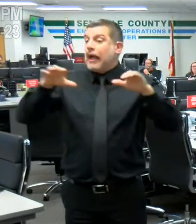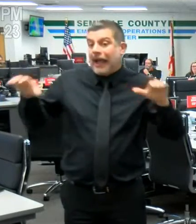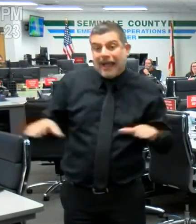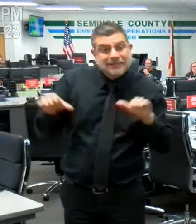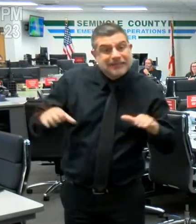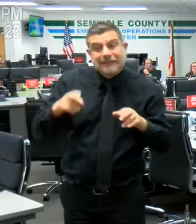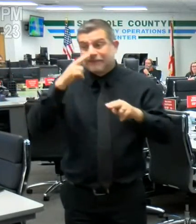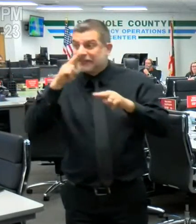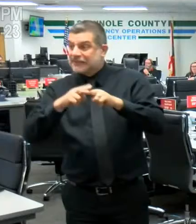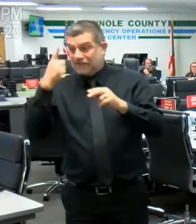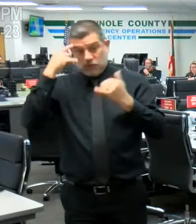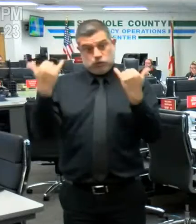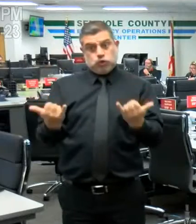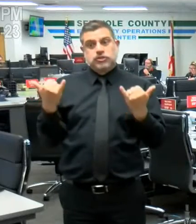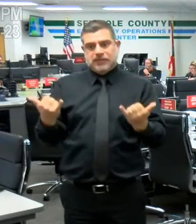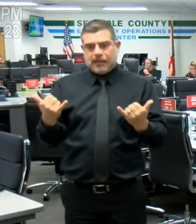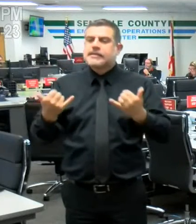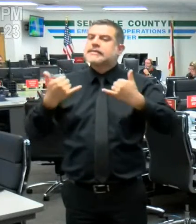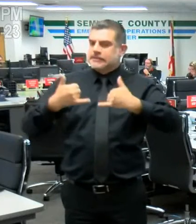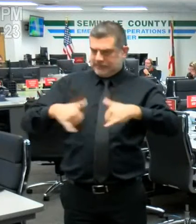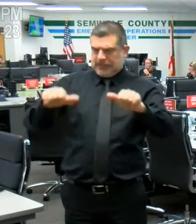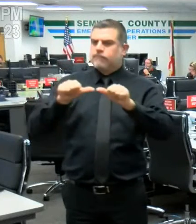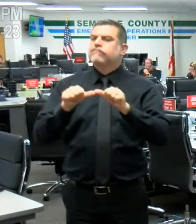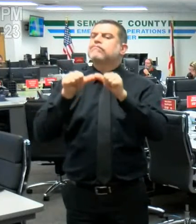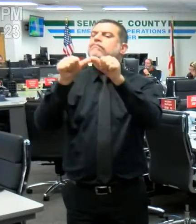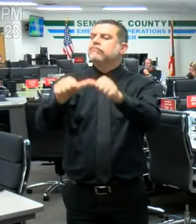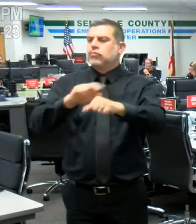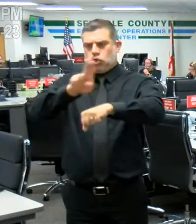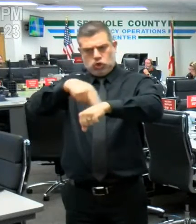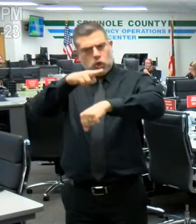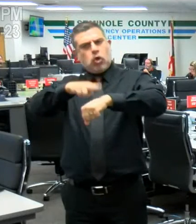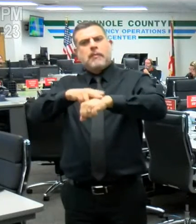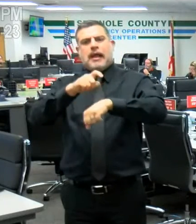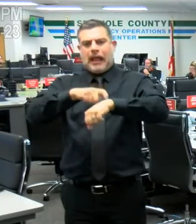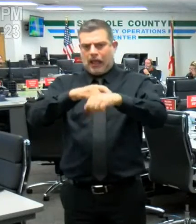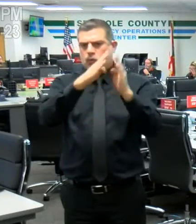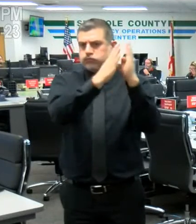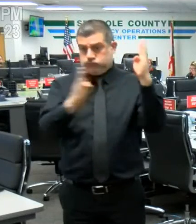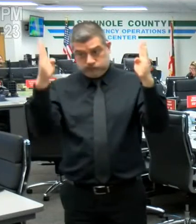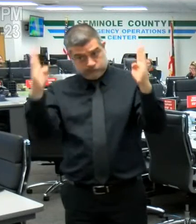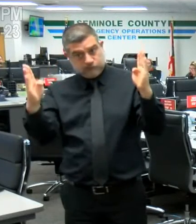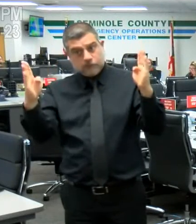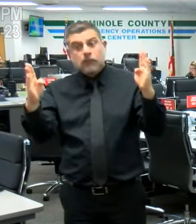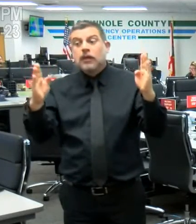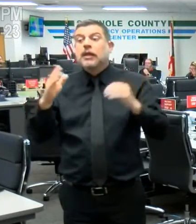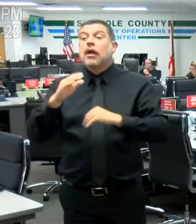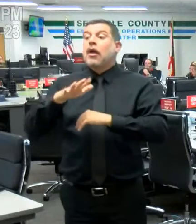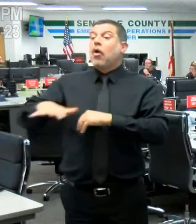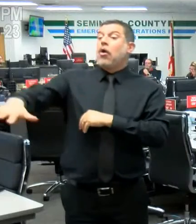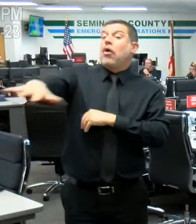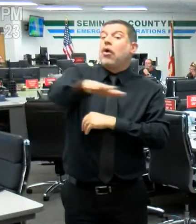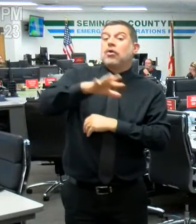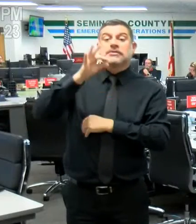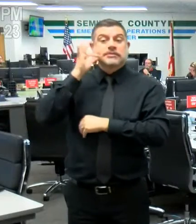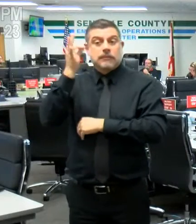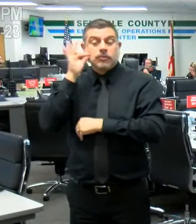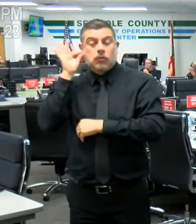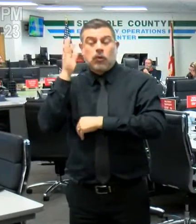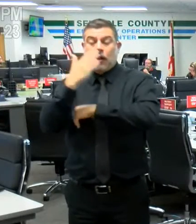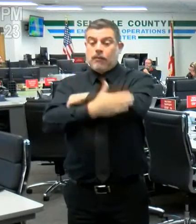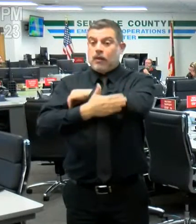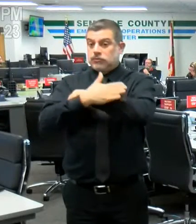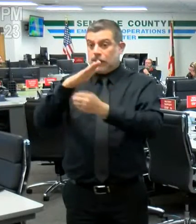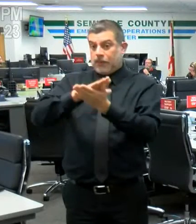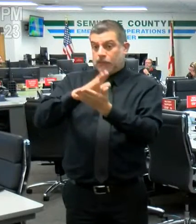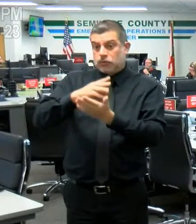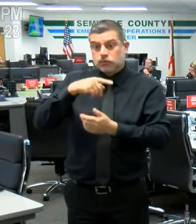today will still be held as scheduled. All Seminole County Public Schools will be closed on